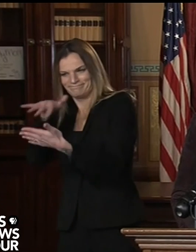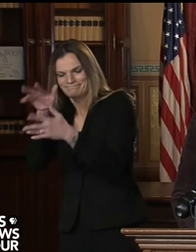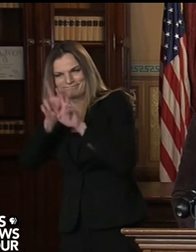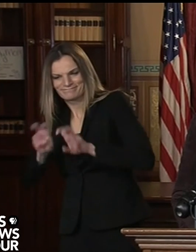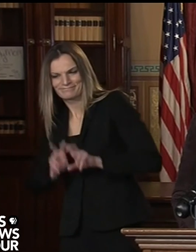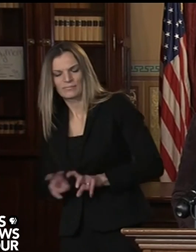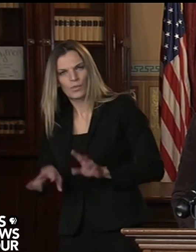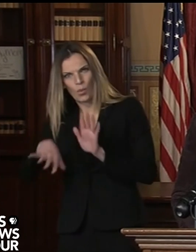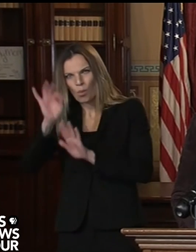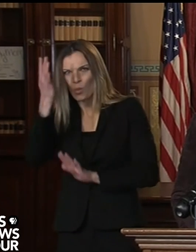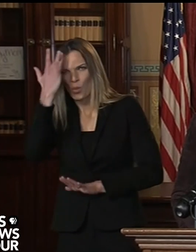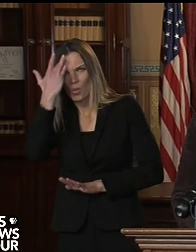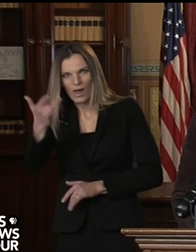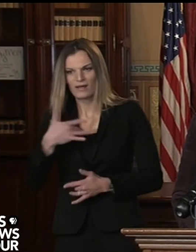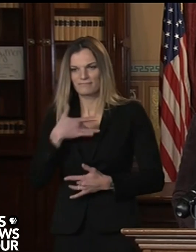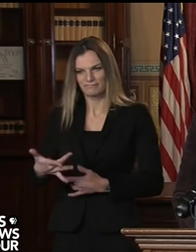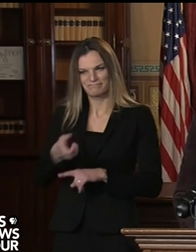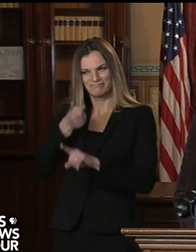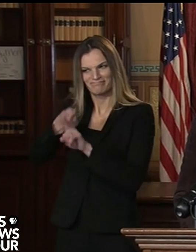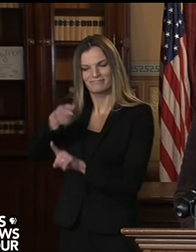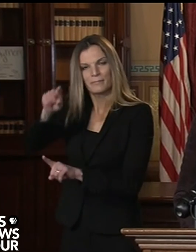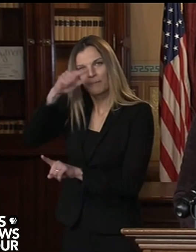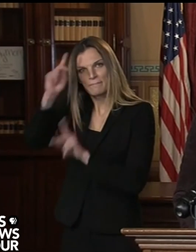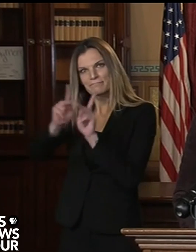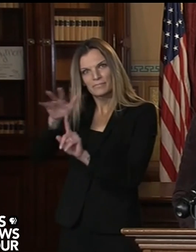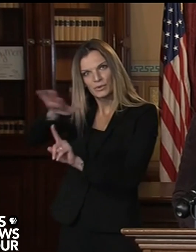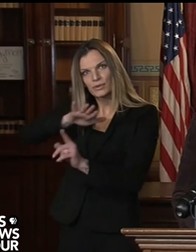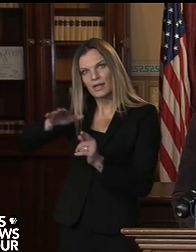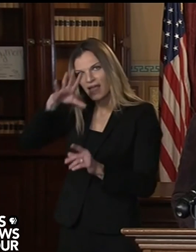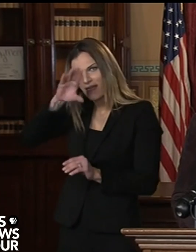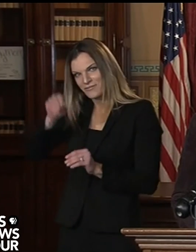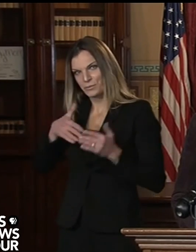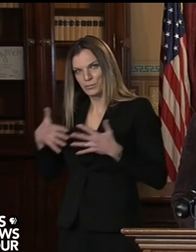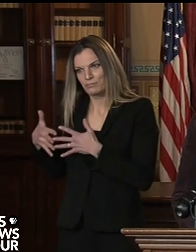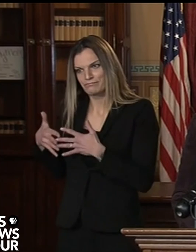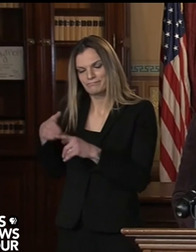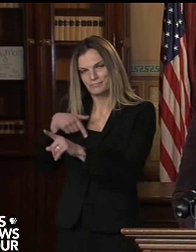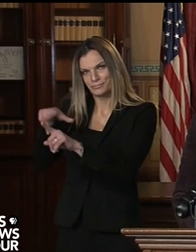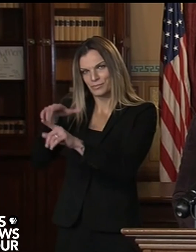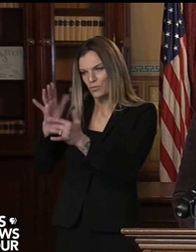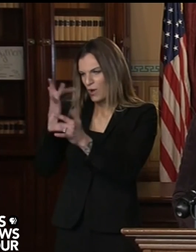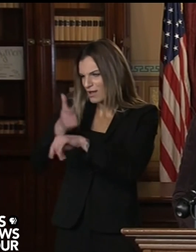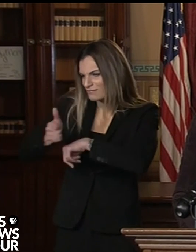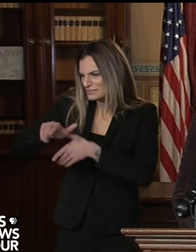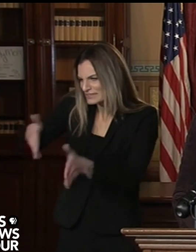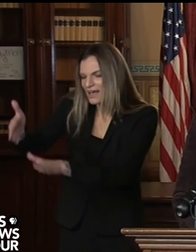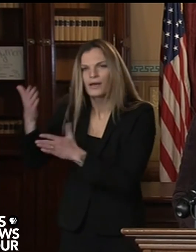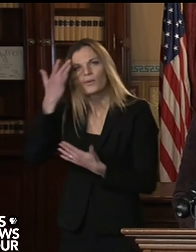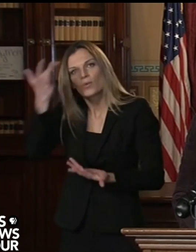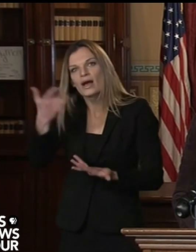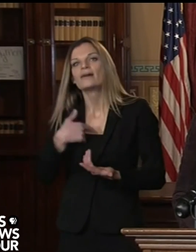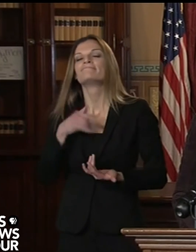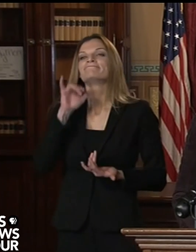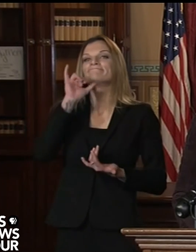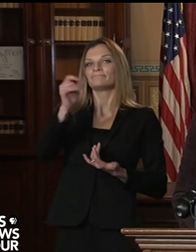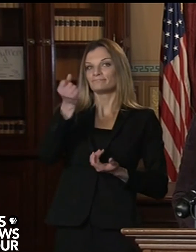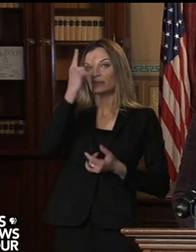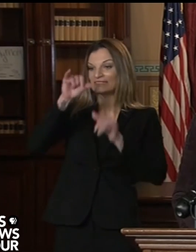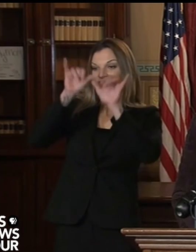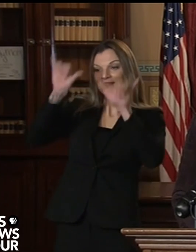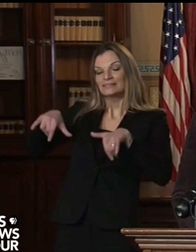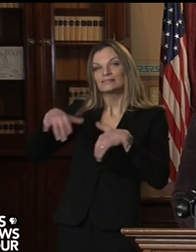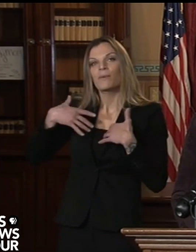recommendations about actions we could take to immediately address it and the historic and systemic inequities that underlie